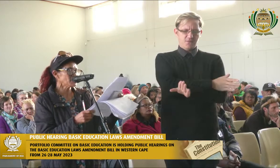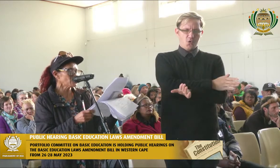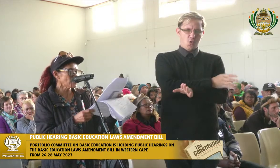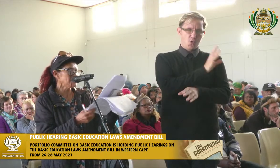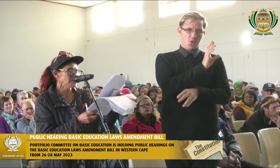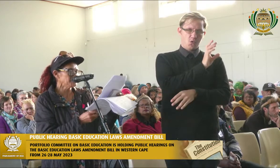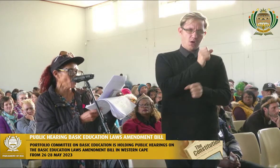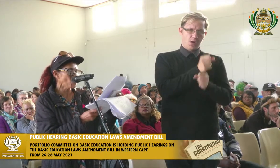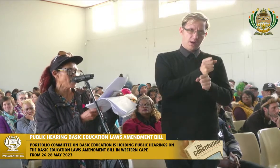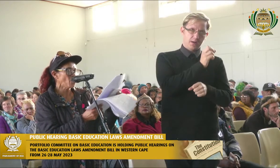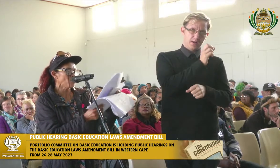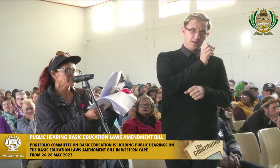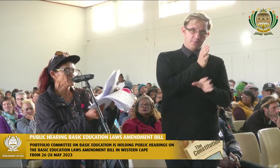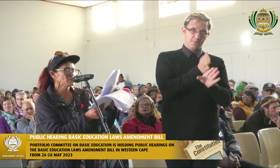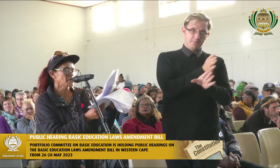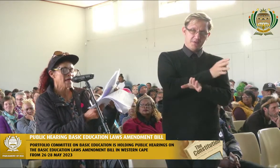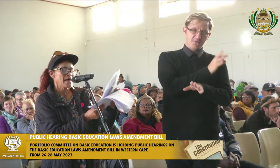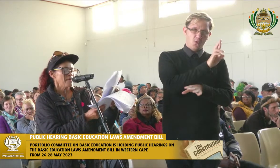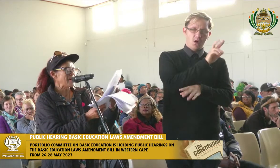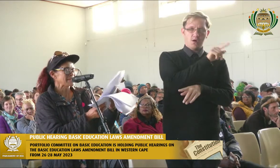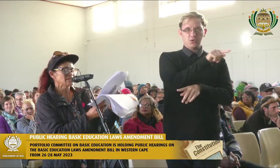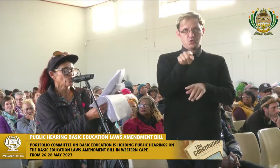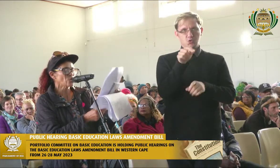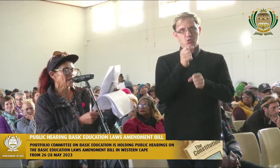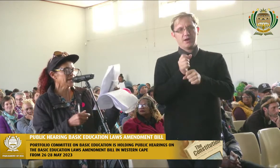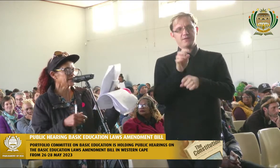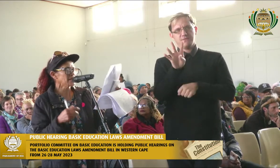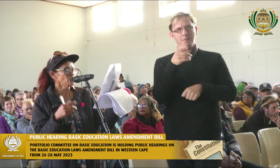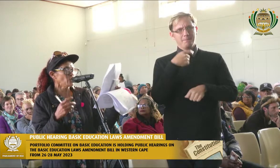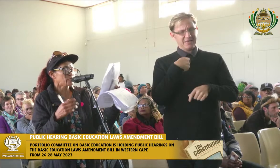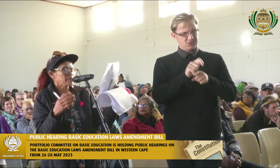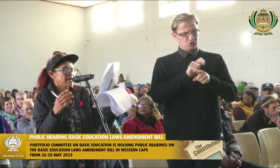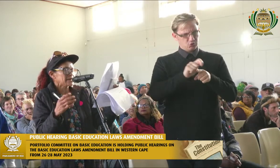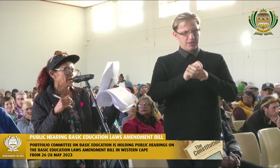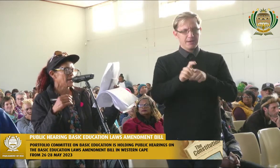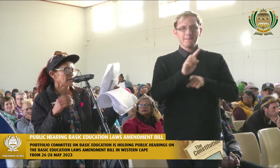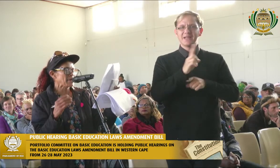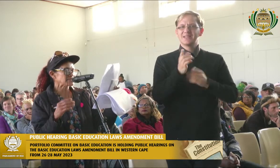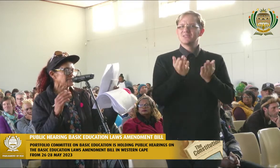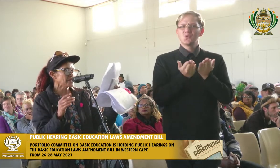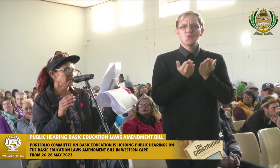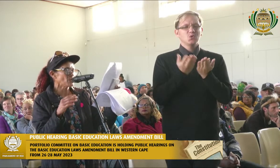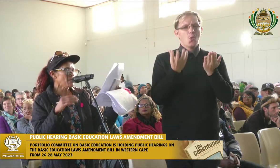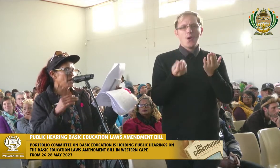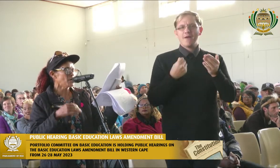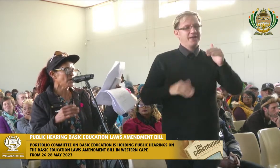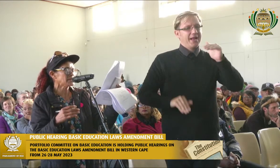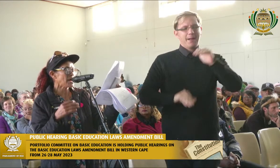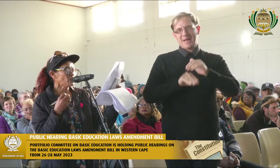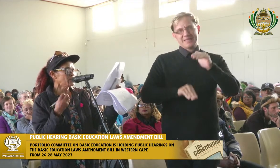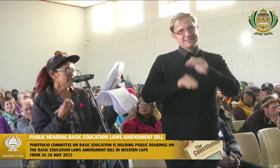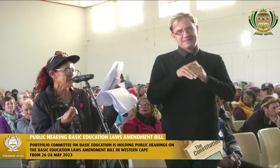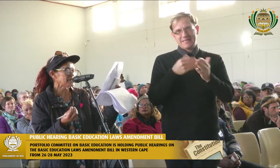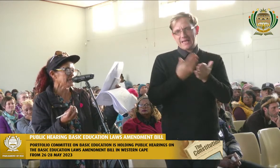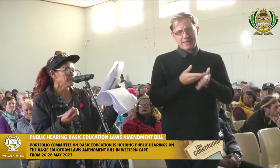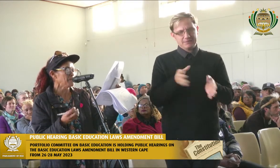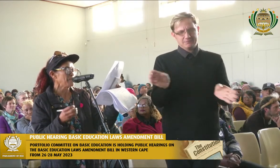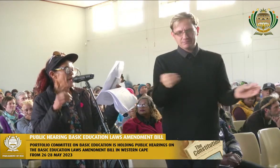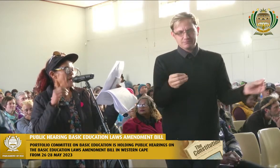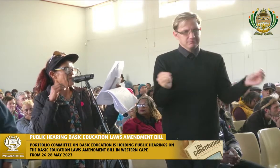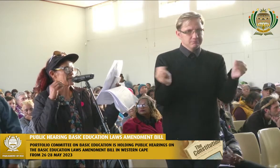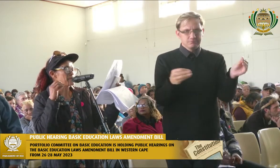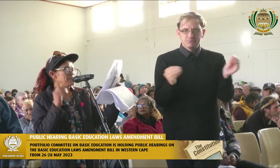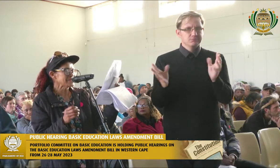daar is 'n groot leemte om hulle op te voed, maar die skole het nie genoeg plek kapasiteit om hulle ook te akkommodeer